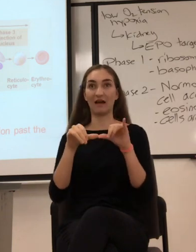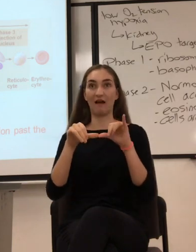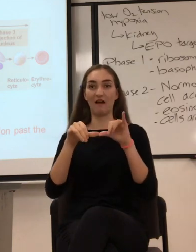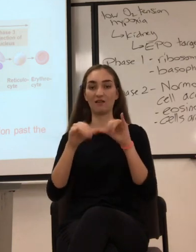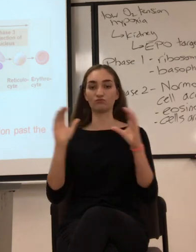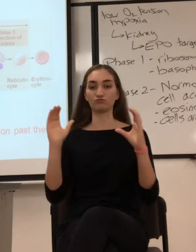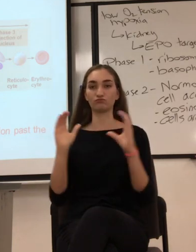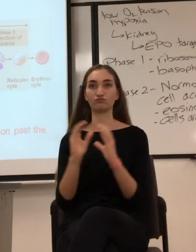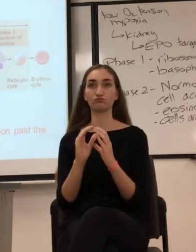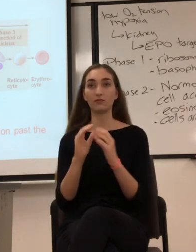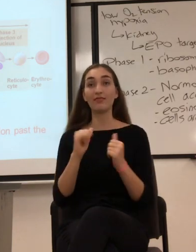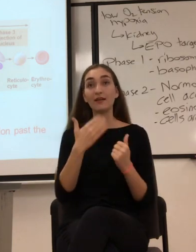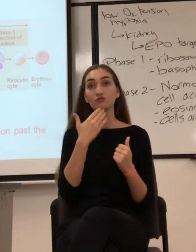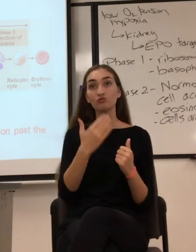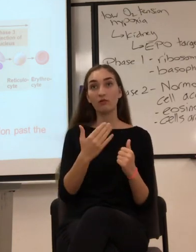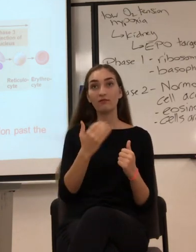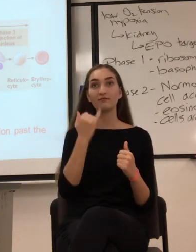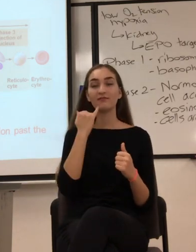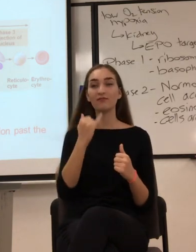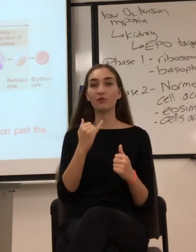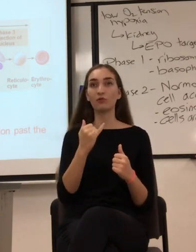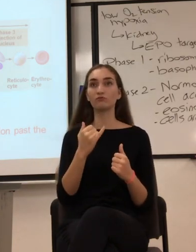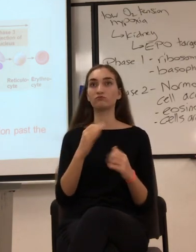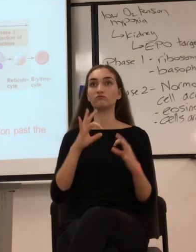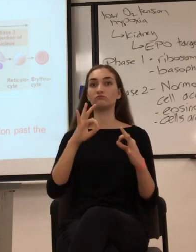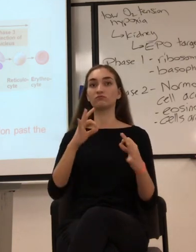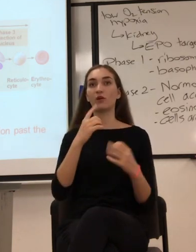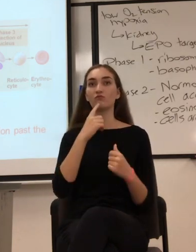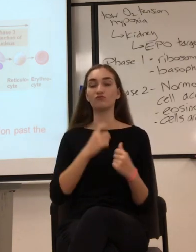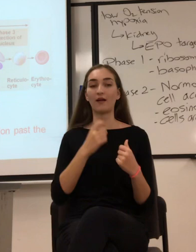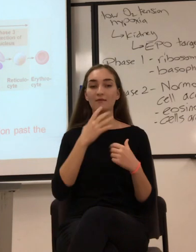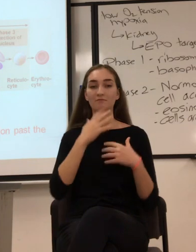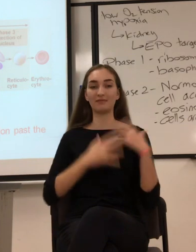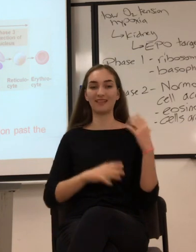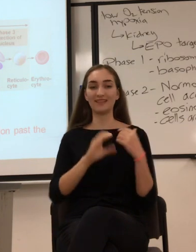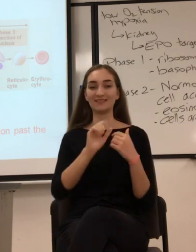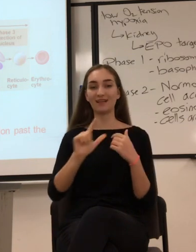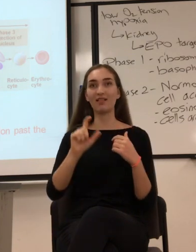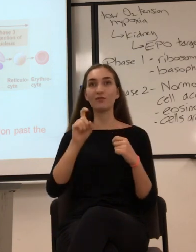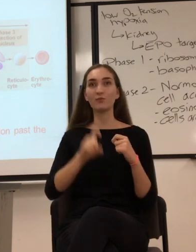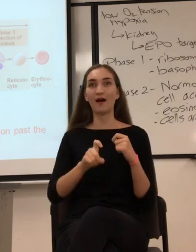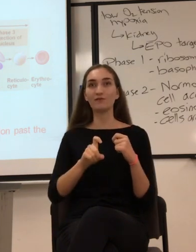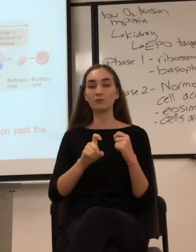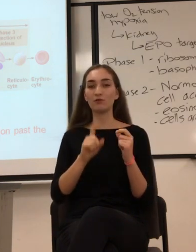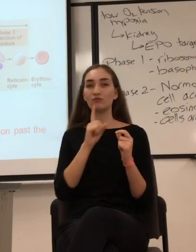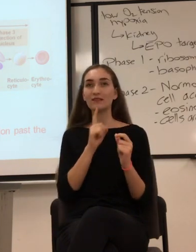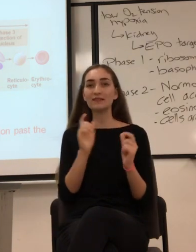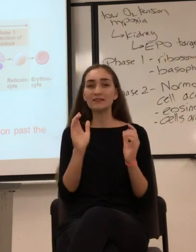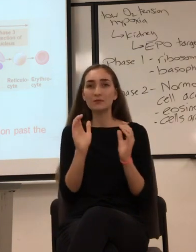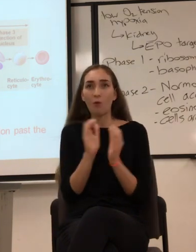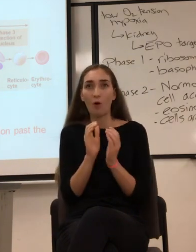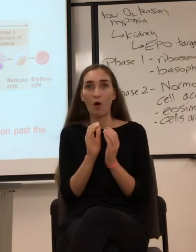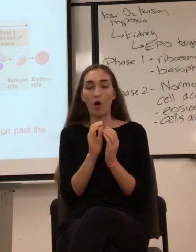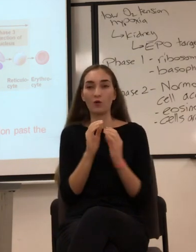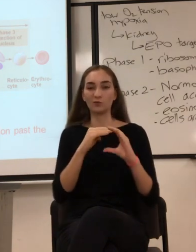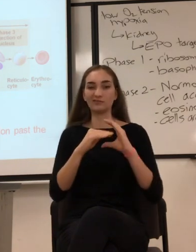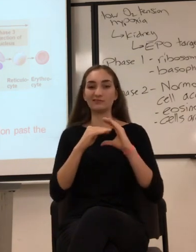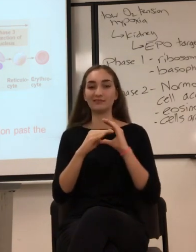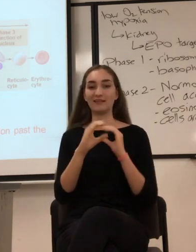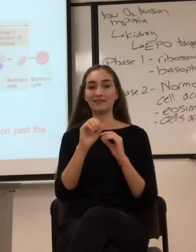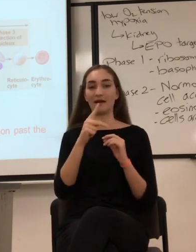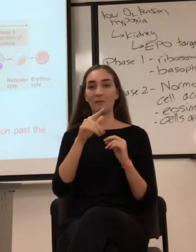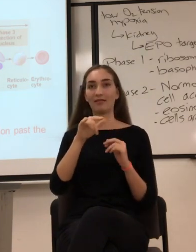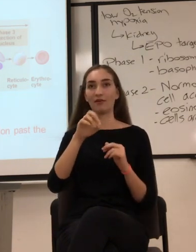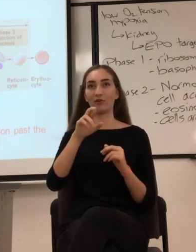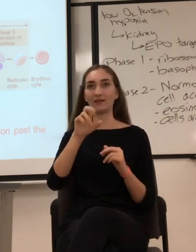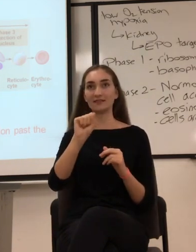That's good, because if you're going to be a competent red blood cell, you got to squeeze through the capillaries. You're going to be pretty small. Okay. They